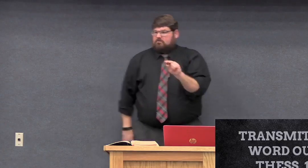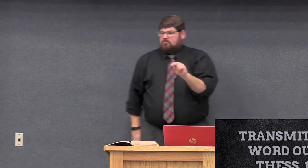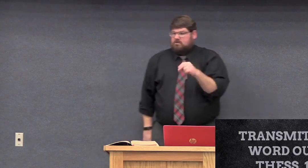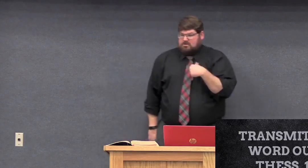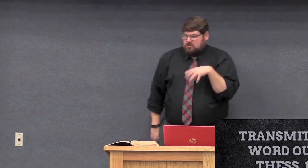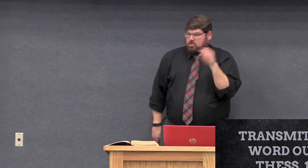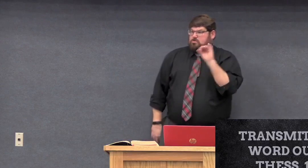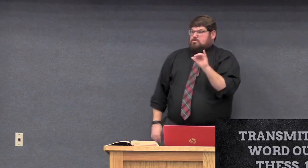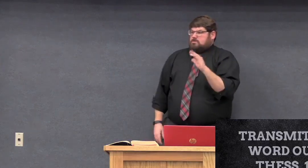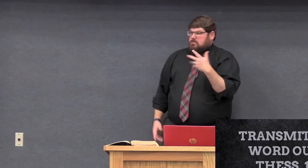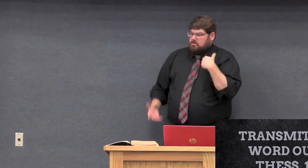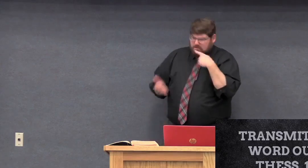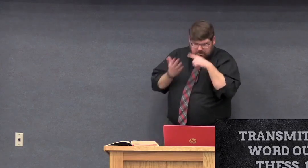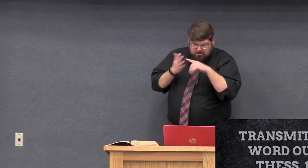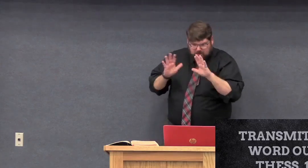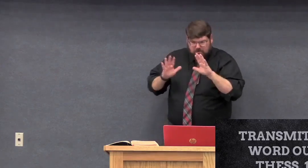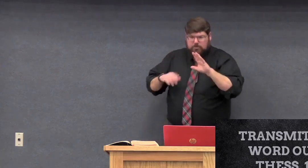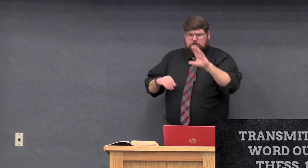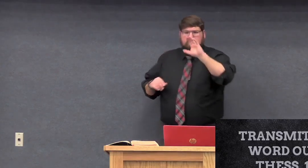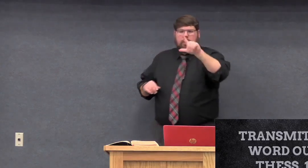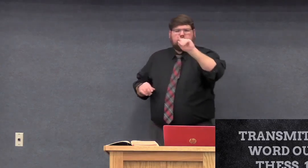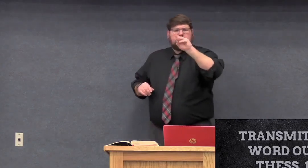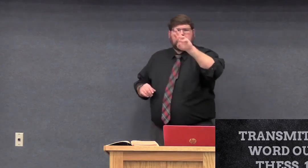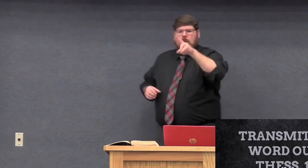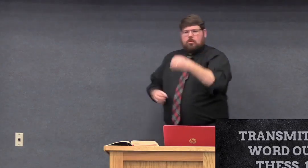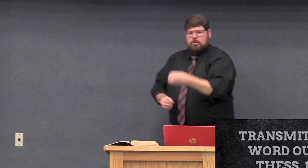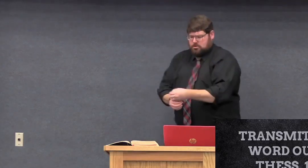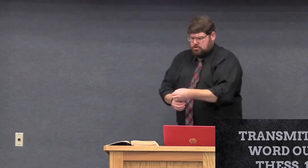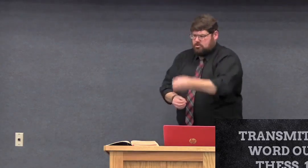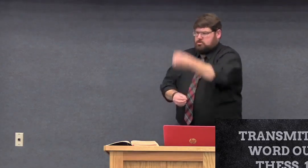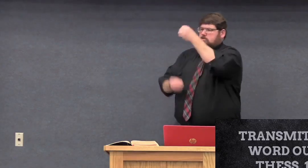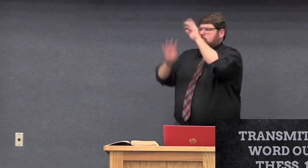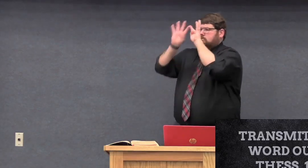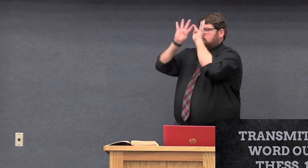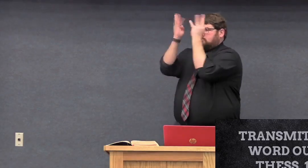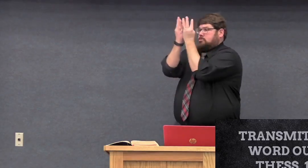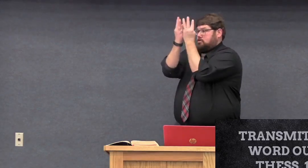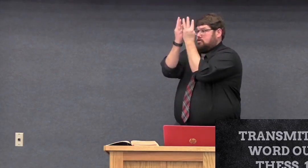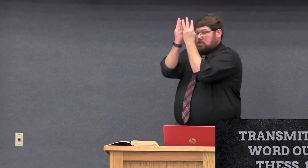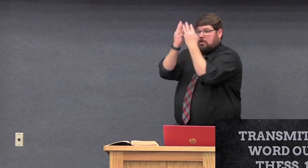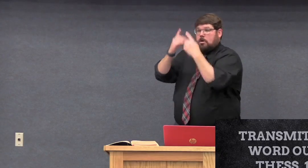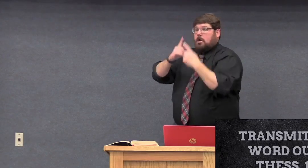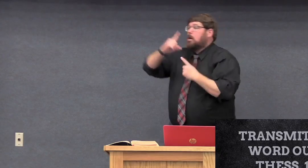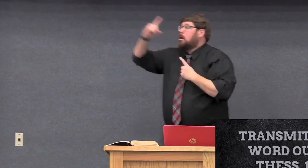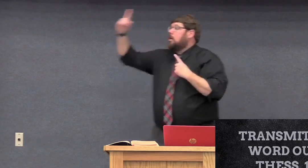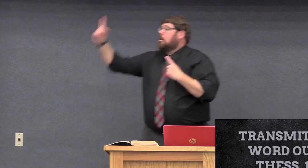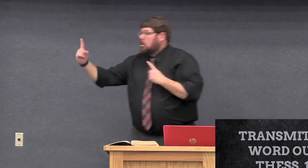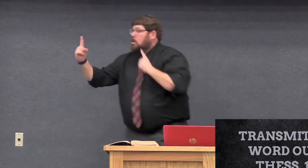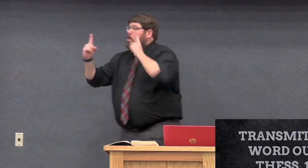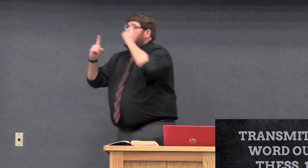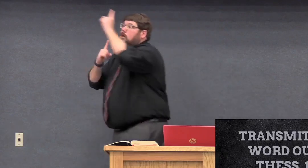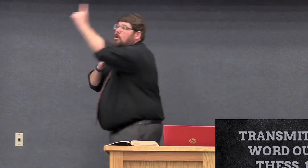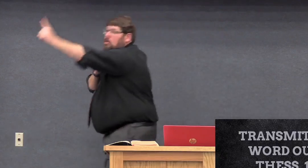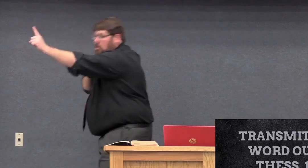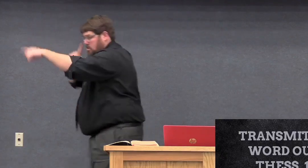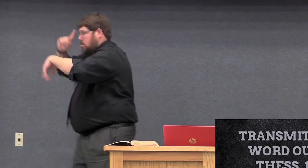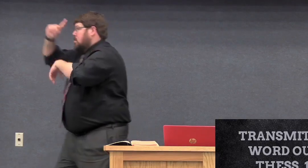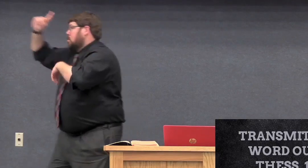satellite and came back down to the other phone, but I found out, no, that's not how it works. All of the cell